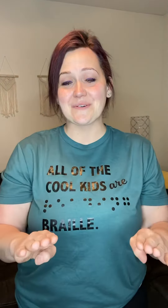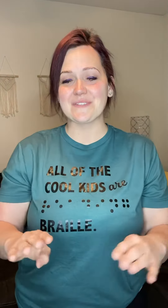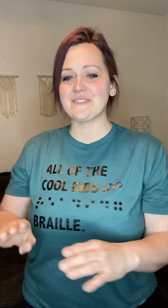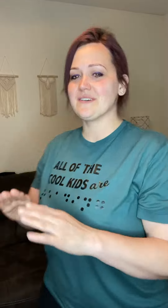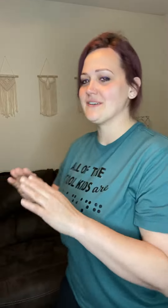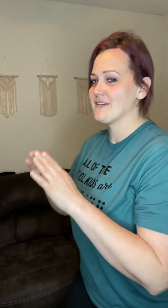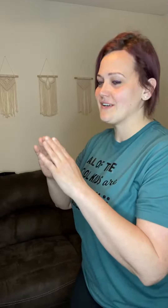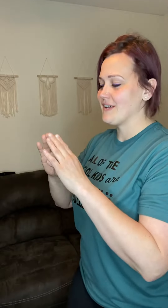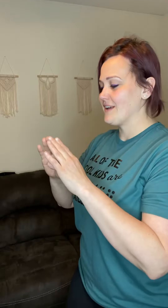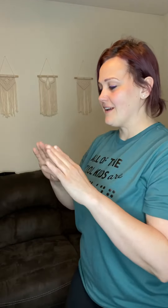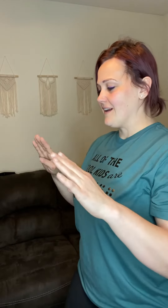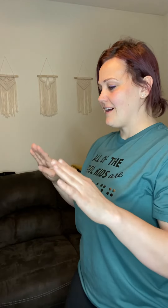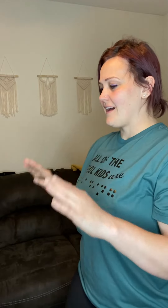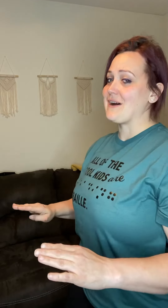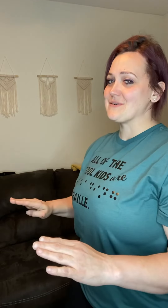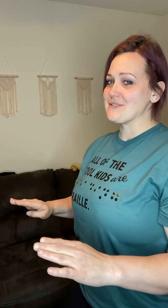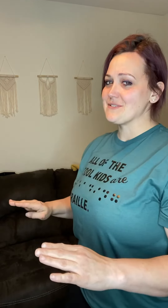House. House.